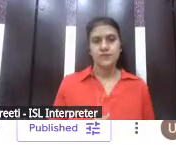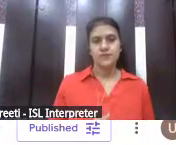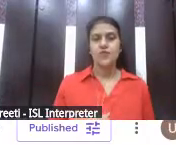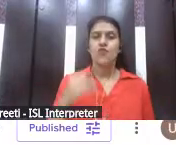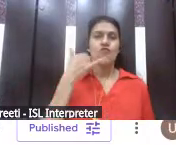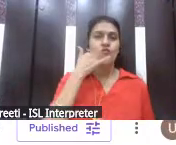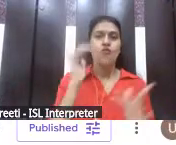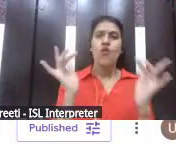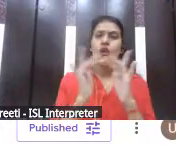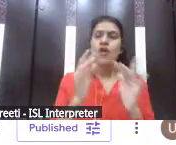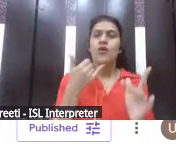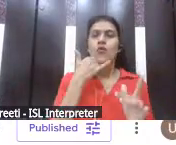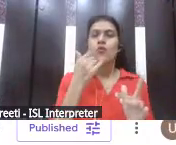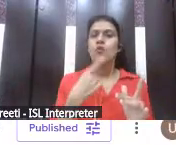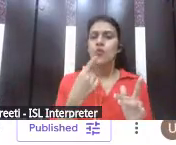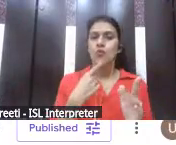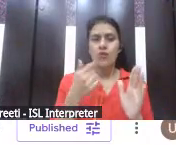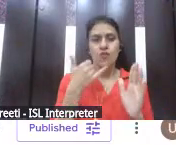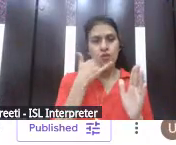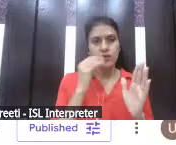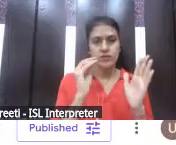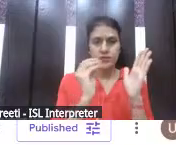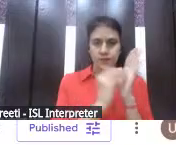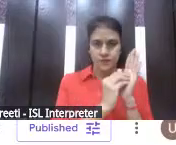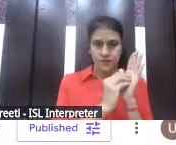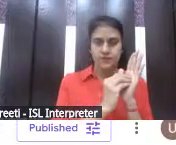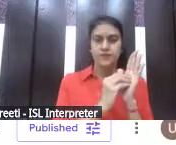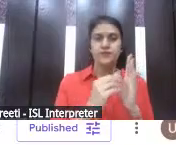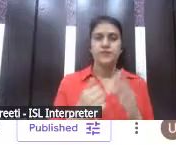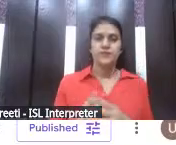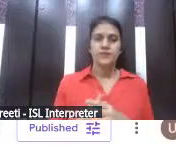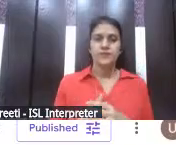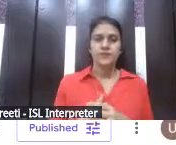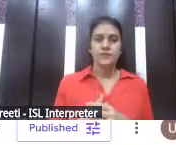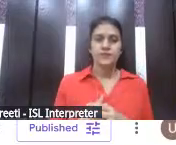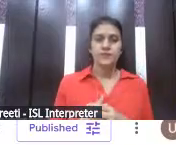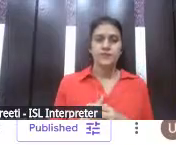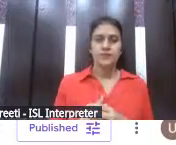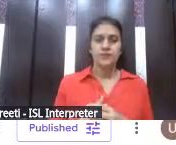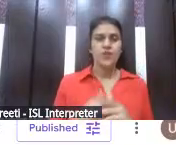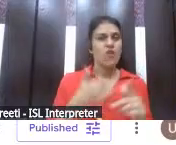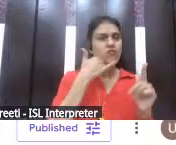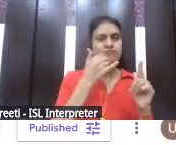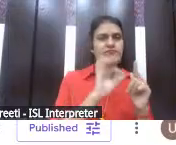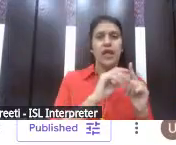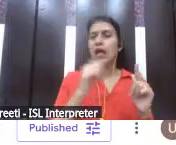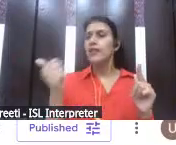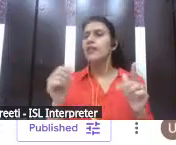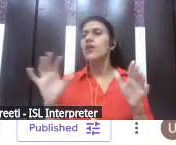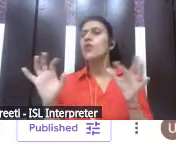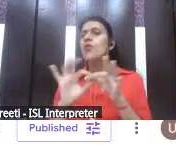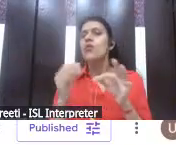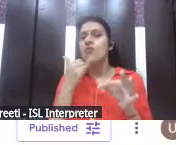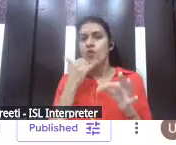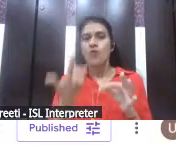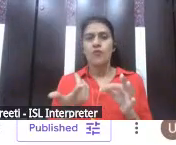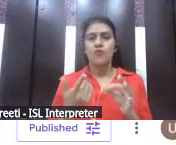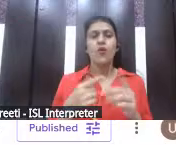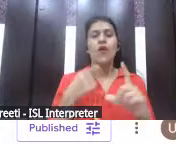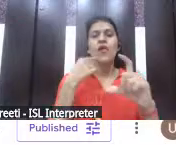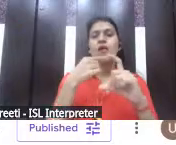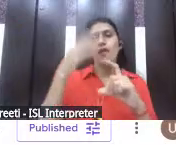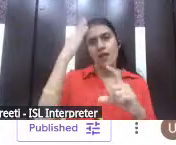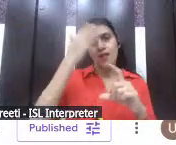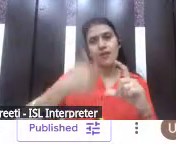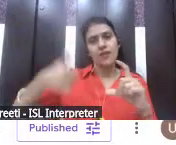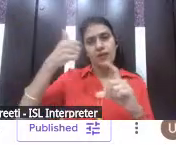contact details, your the mobile number, any alternate contacts or emails of the head of the organization or